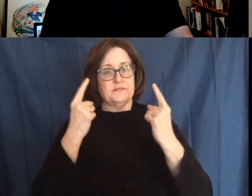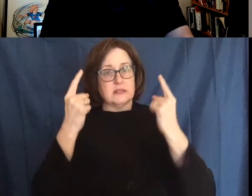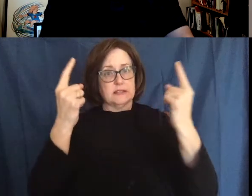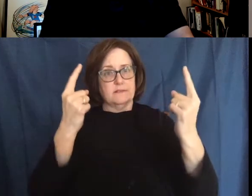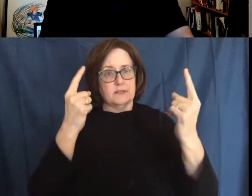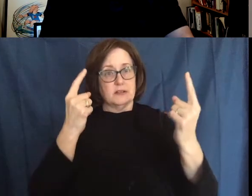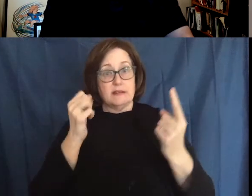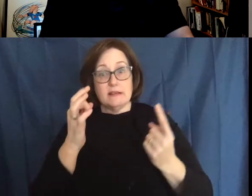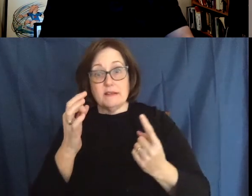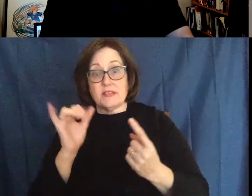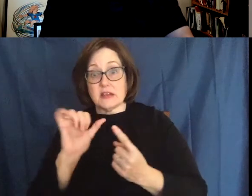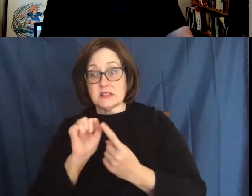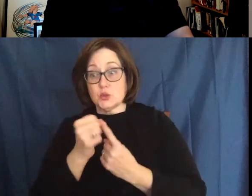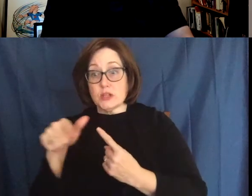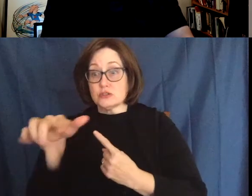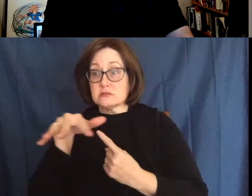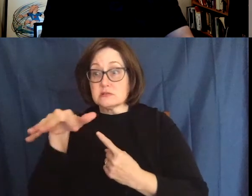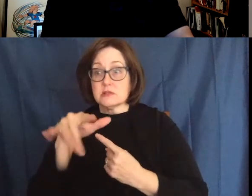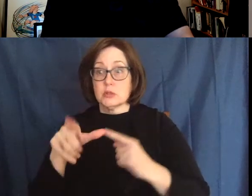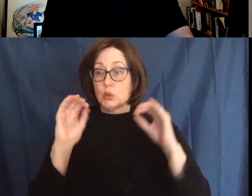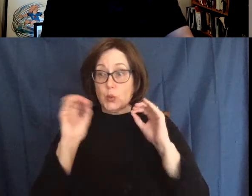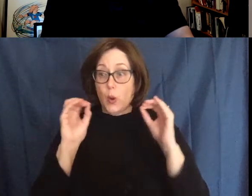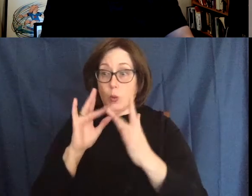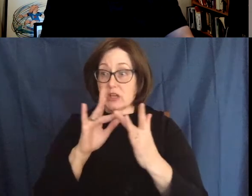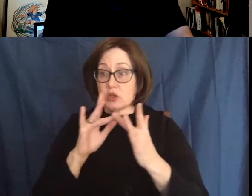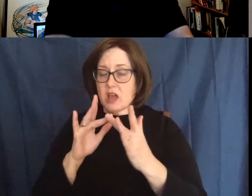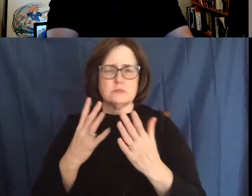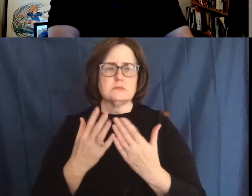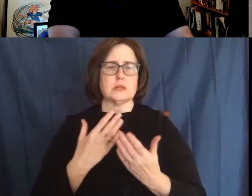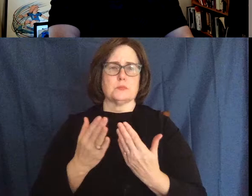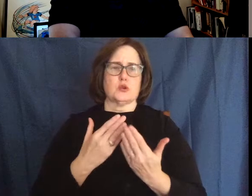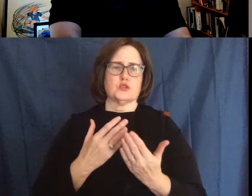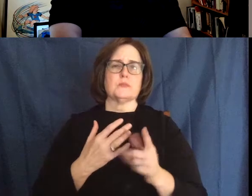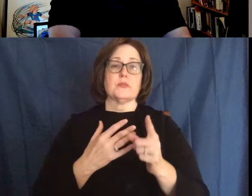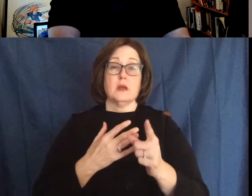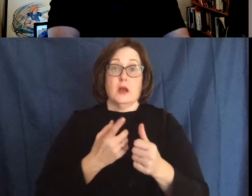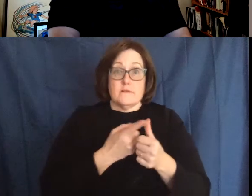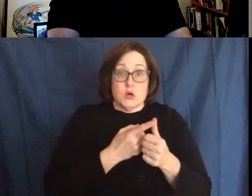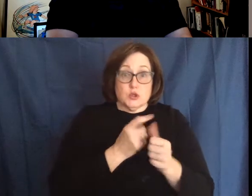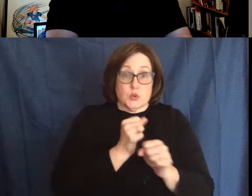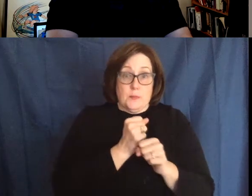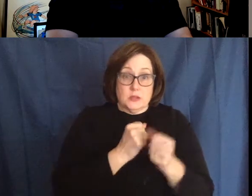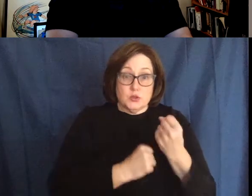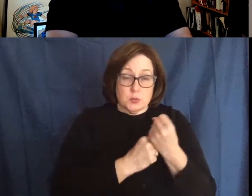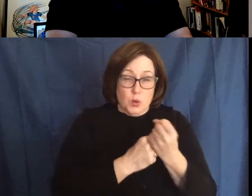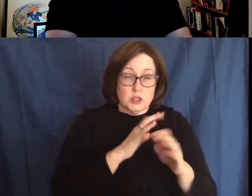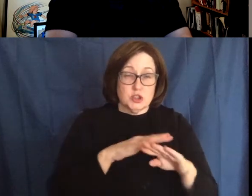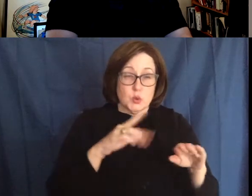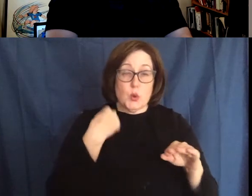have internet connections. It was originally created to support children with dyslexia and reading difficulties,